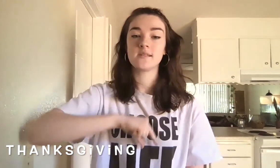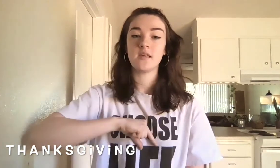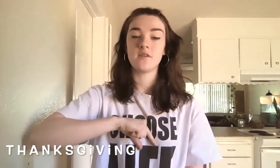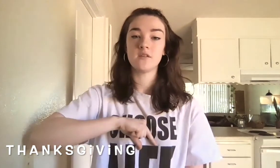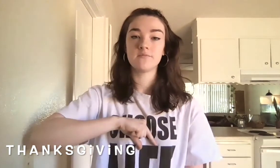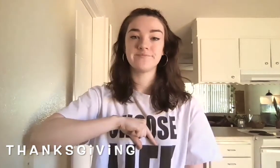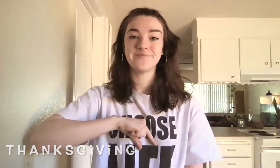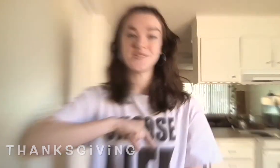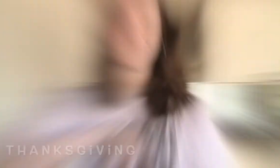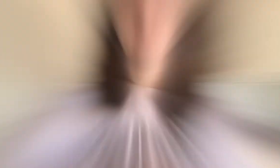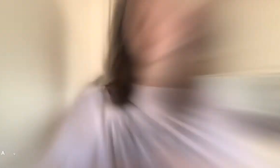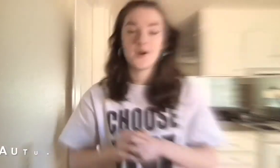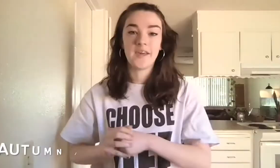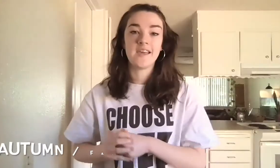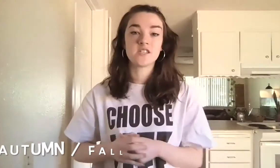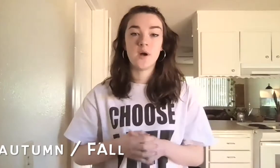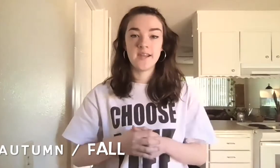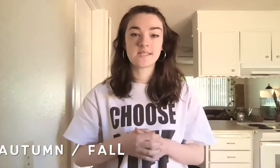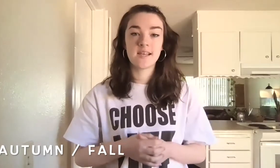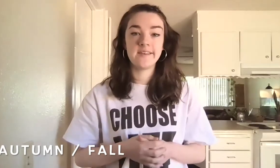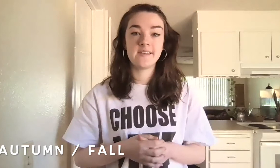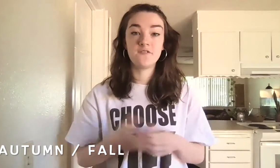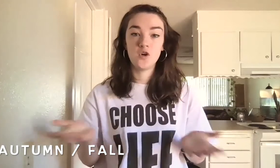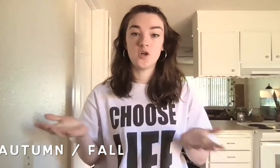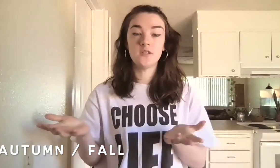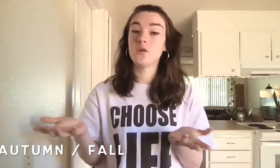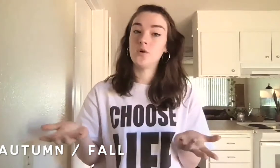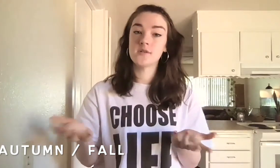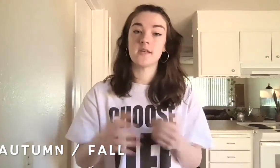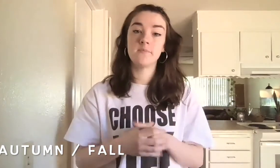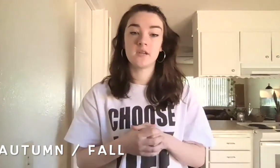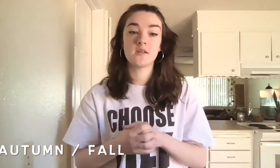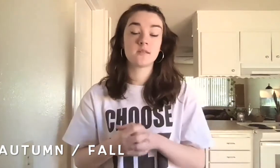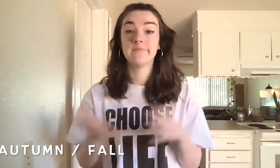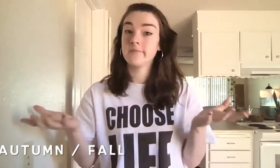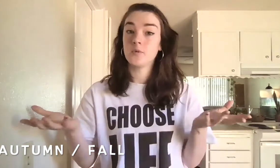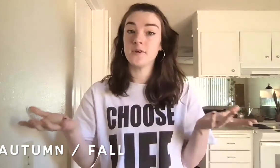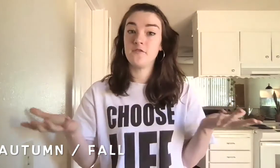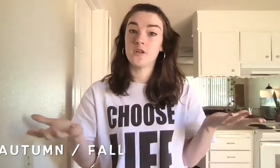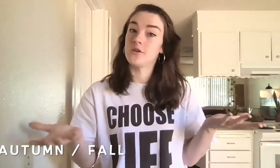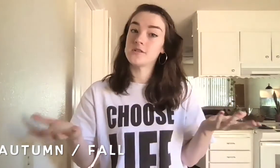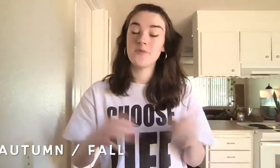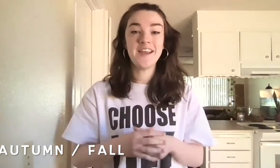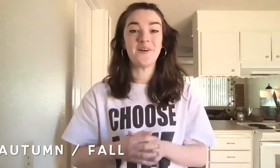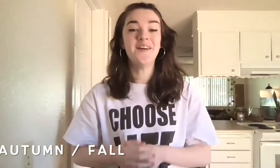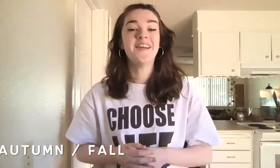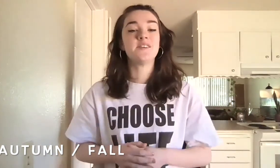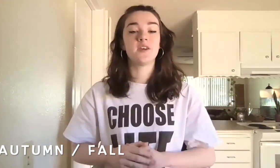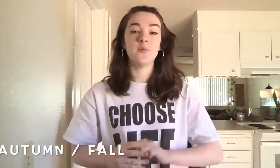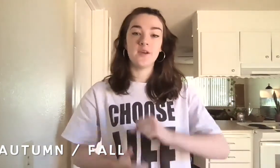Thanksgiving. Awesome. Okay, so our next sign is fall or autumn because we're in fall or autumn right now. So we're going to have